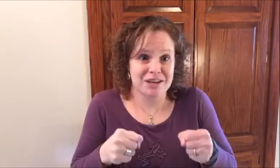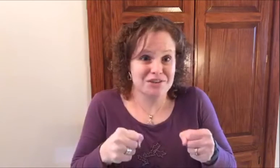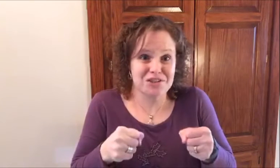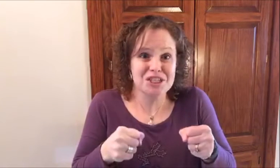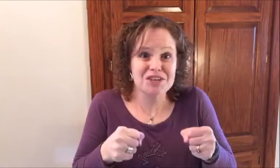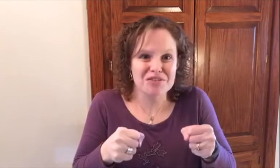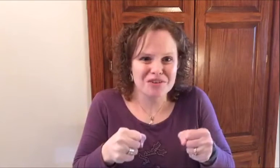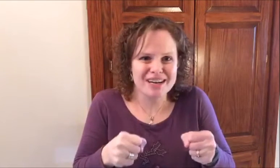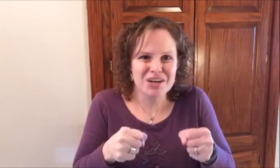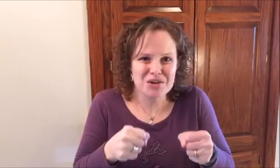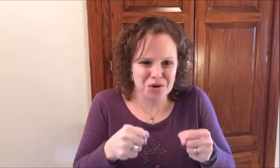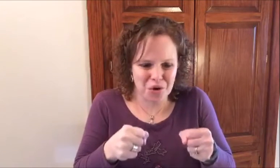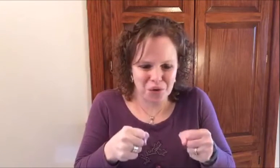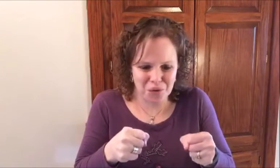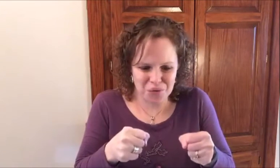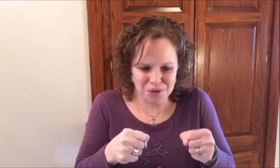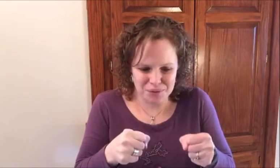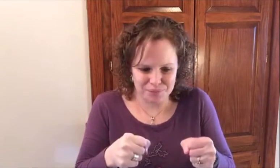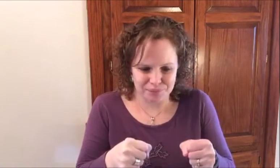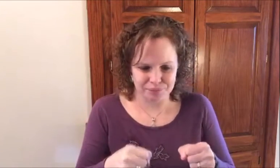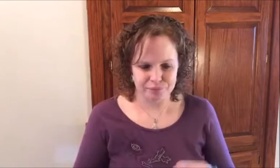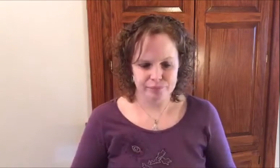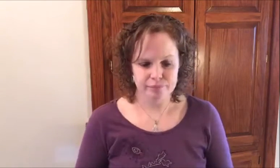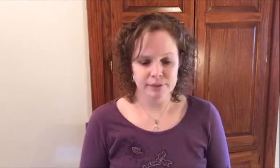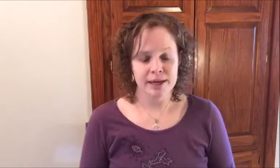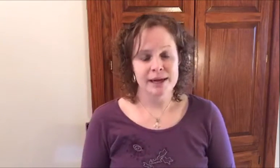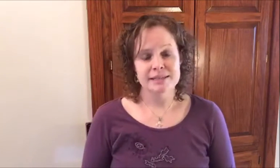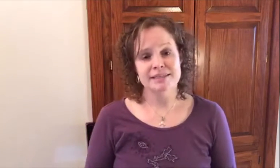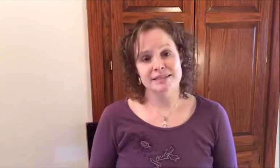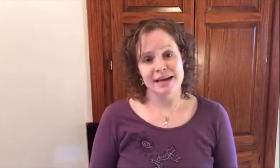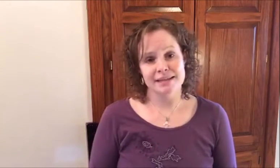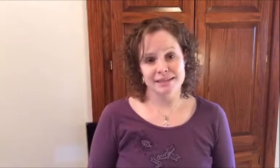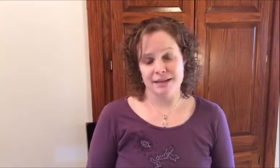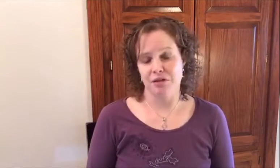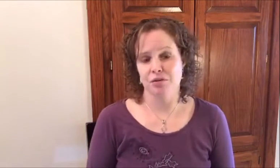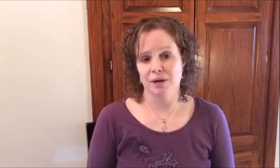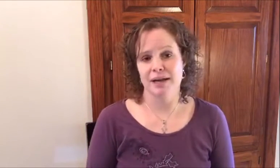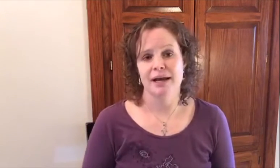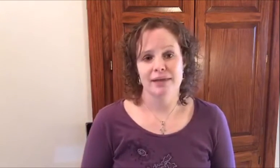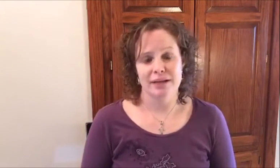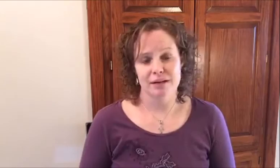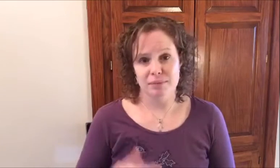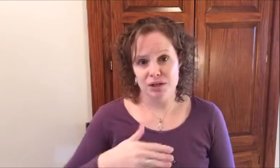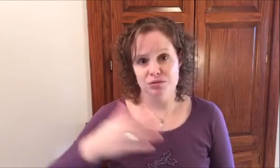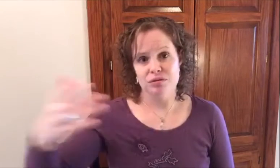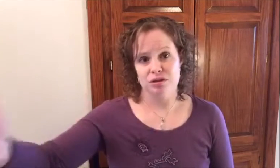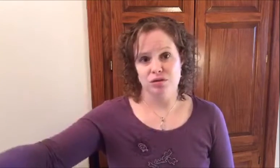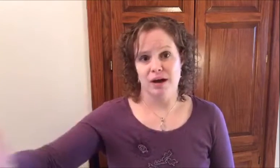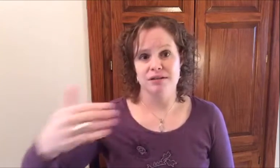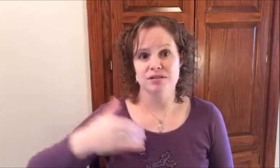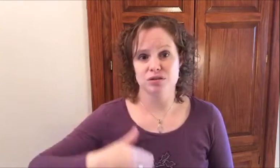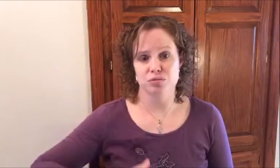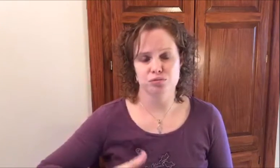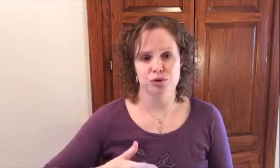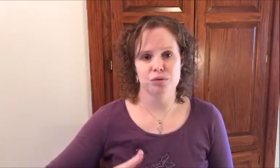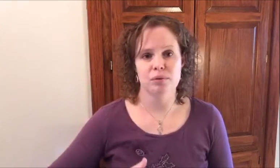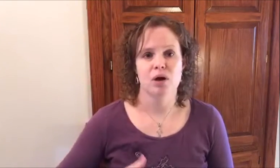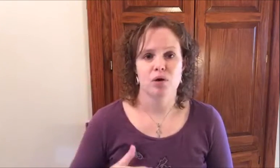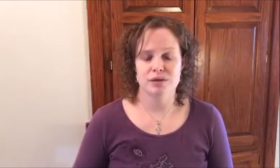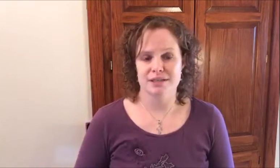like you're shivering, you're cold. Stay is another one that can be used across the room, or to